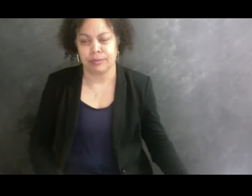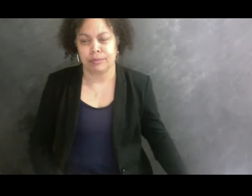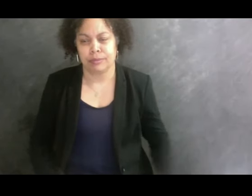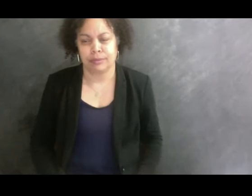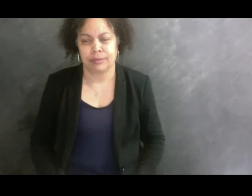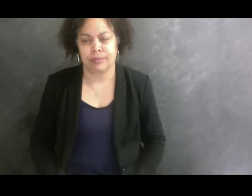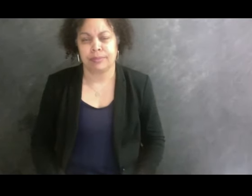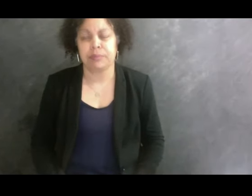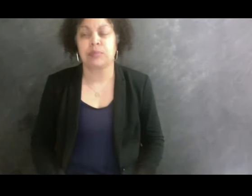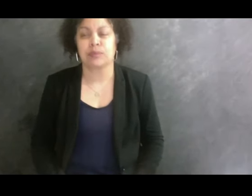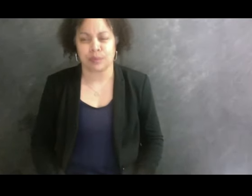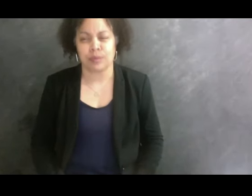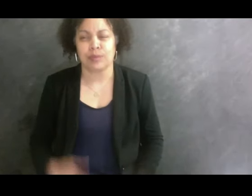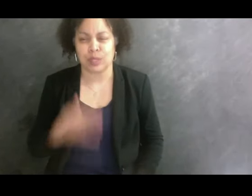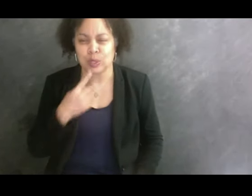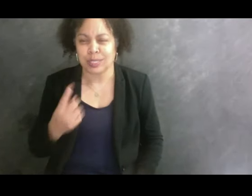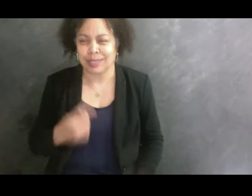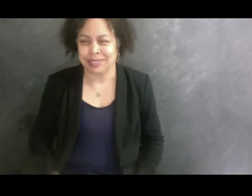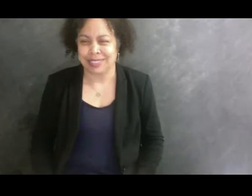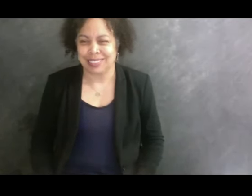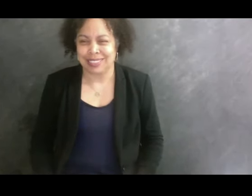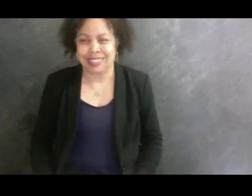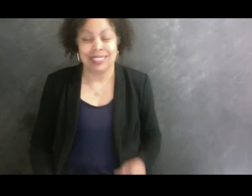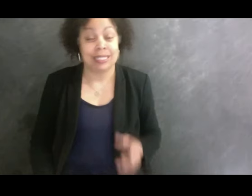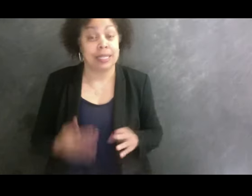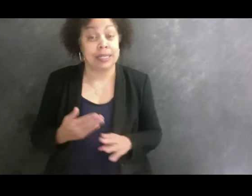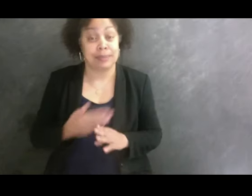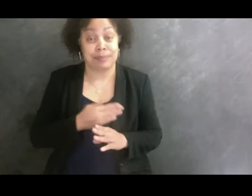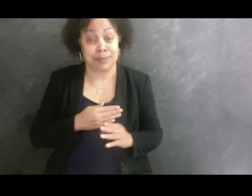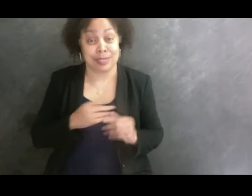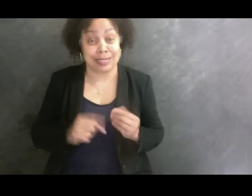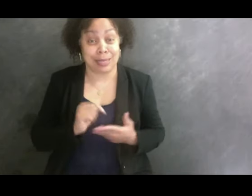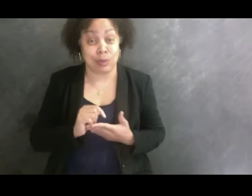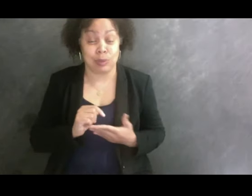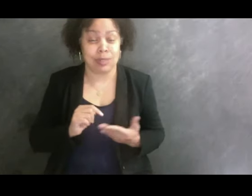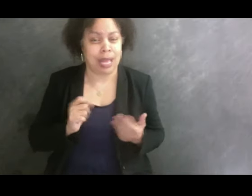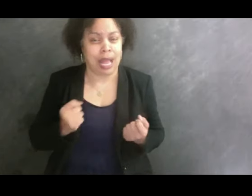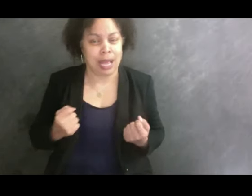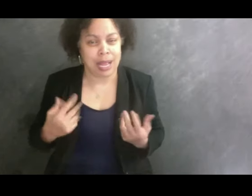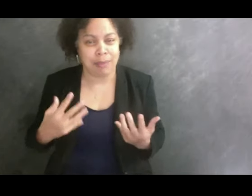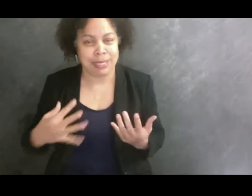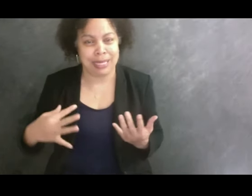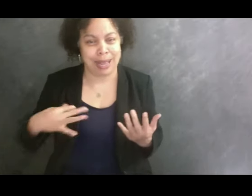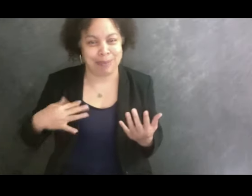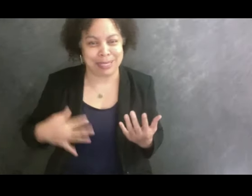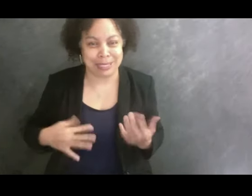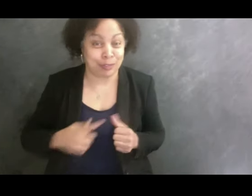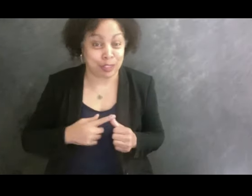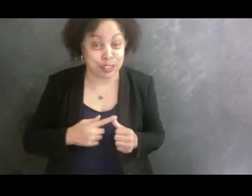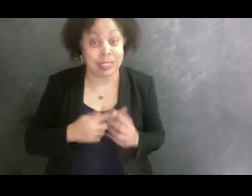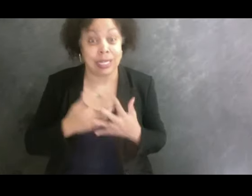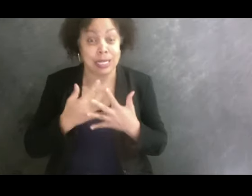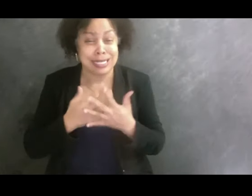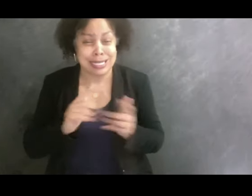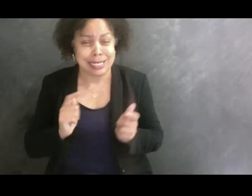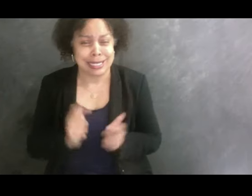This is a great question. How many applicants were there in the most recent cycle? How many advanced to the second round? So for those of